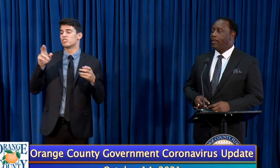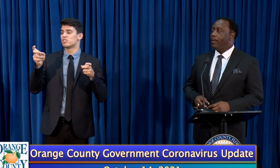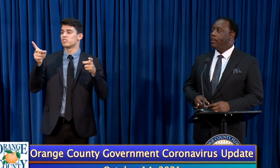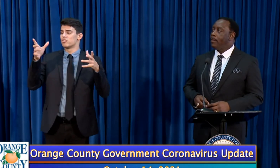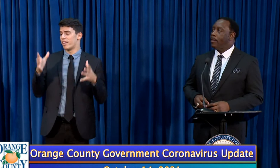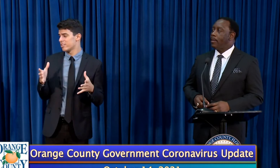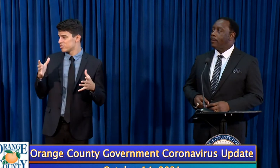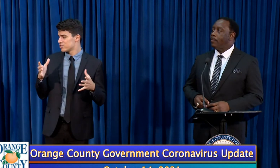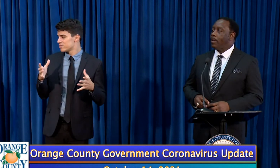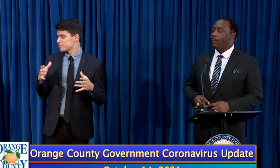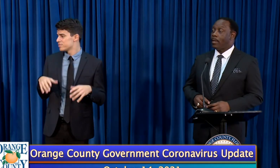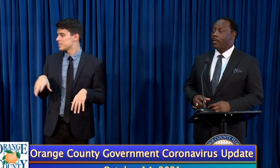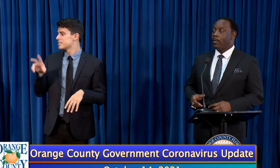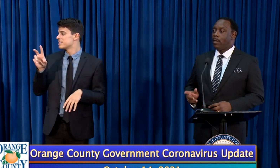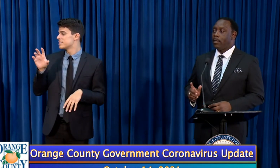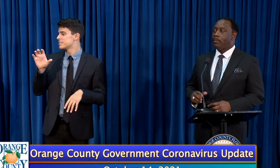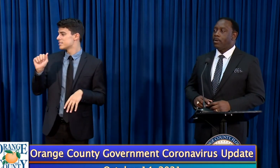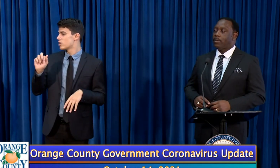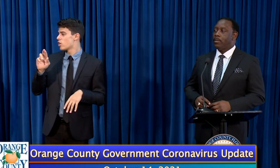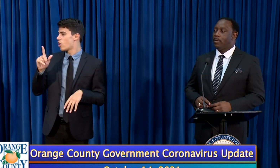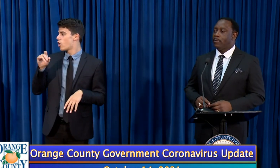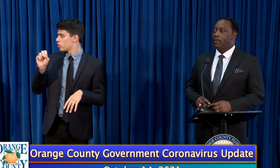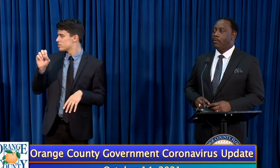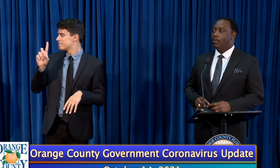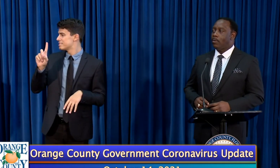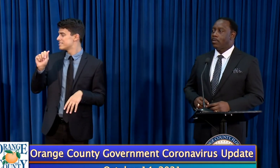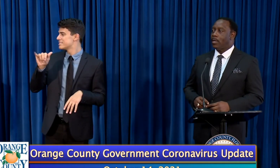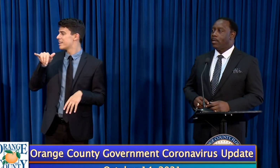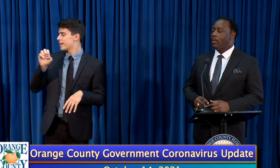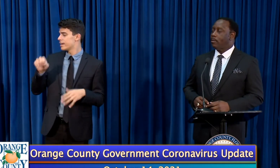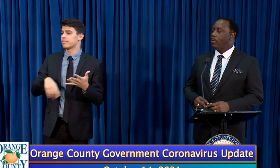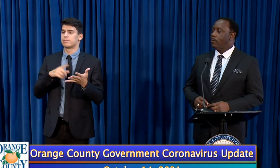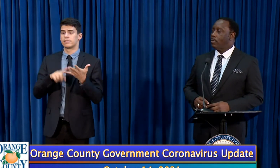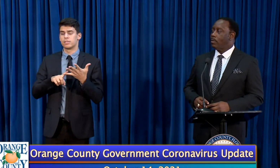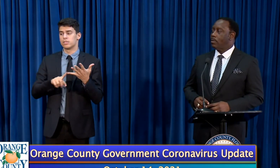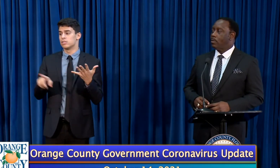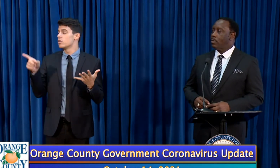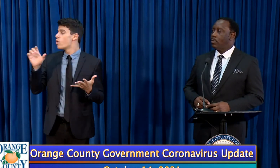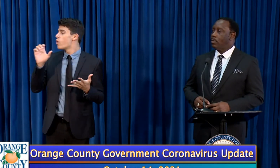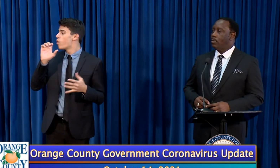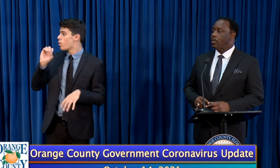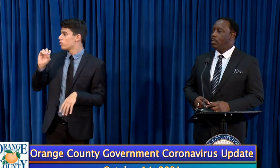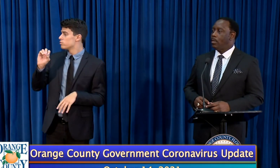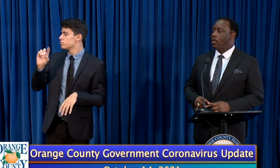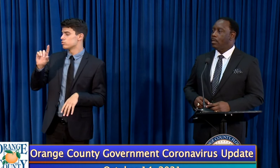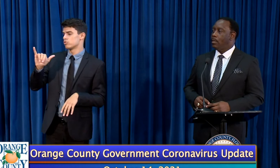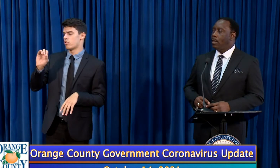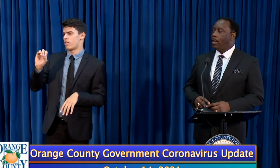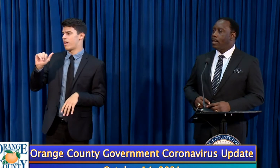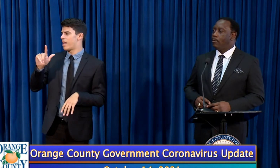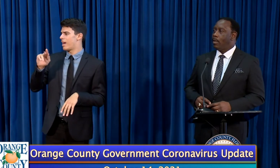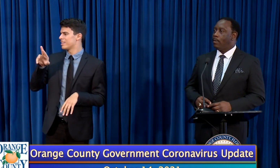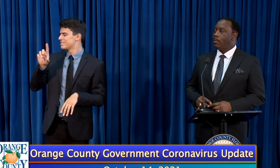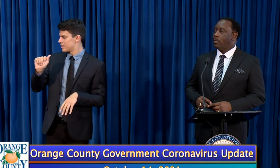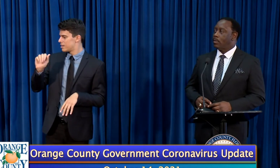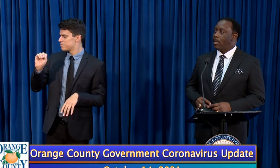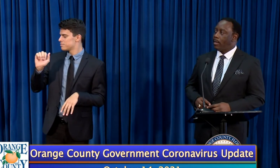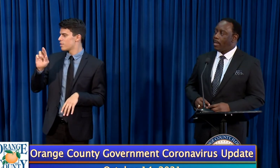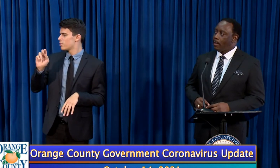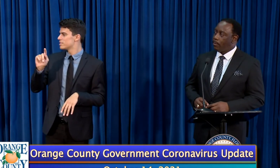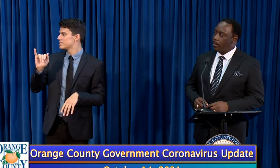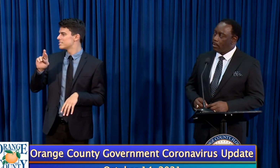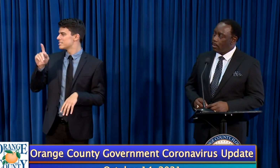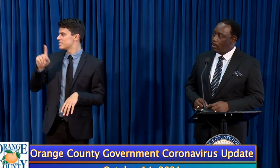Day. We have Dr. Yolanda Martinez from Orange County Health Services, who's here. And we have Mr.